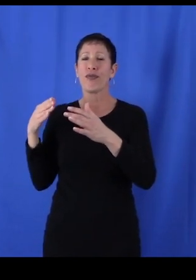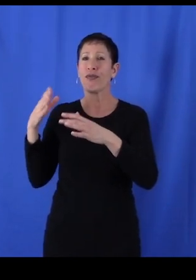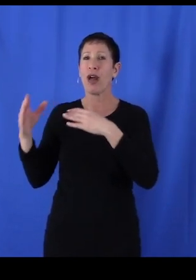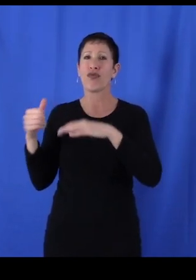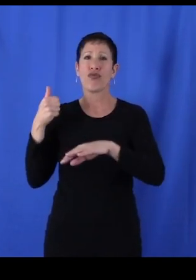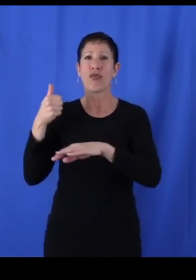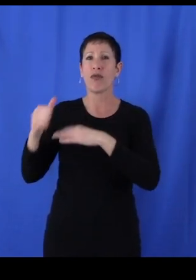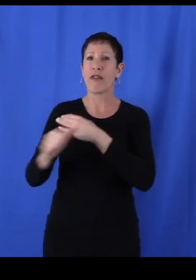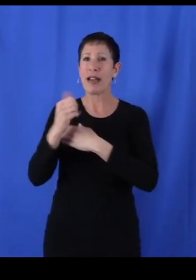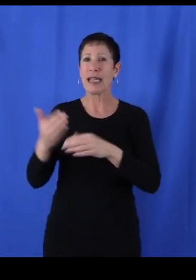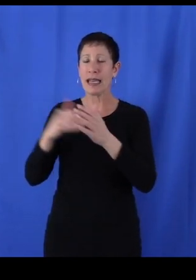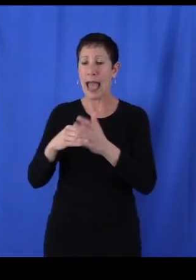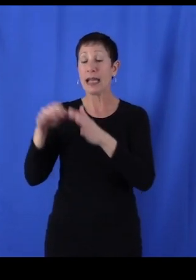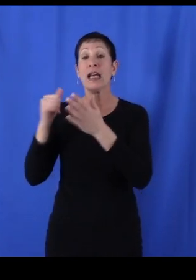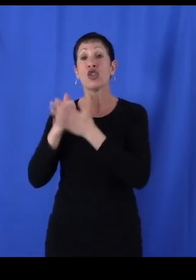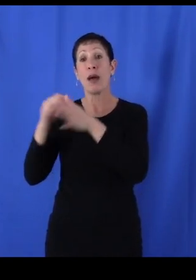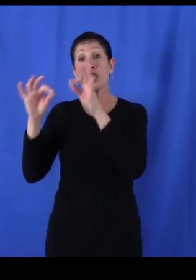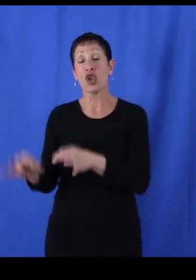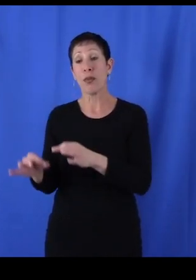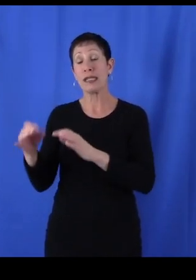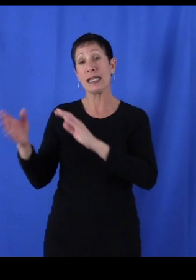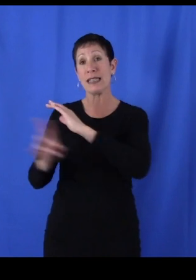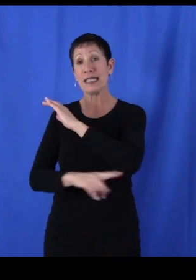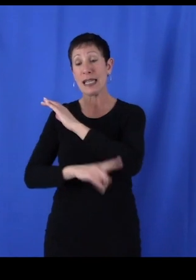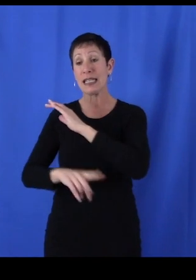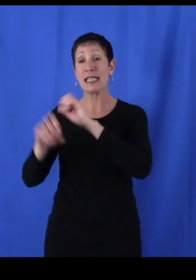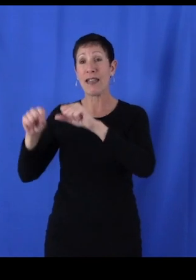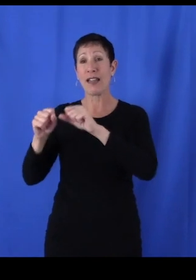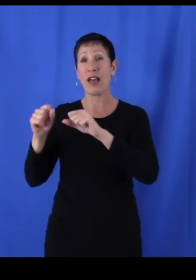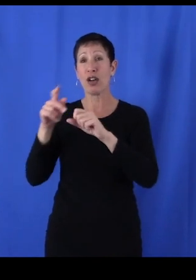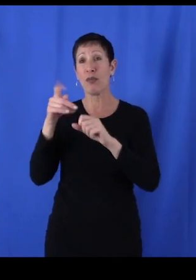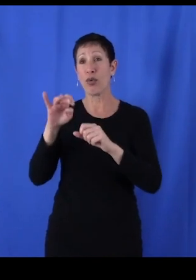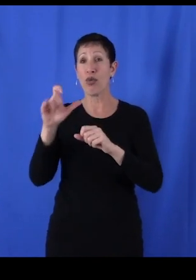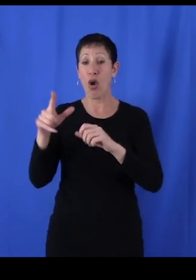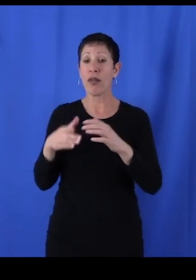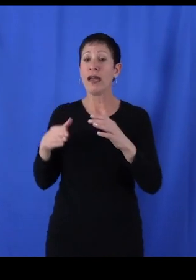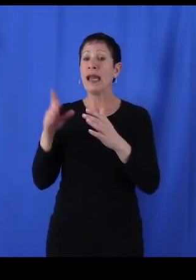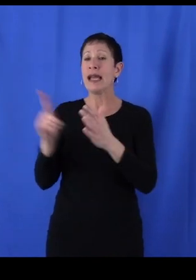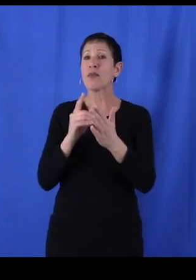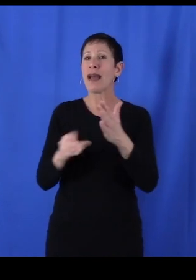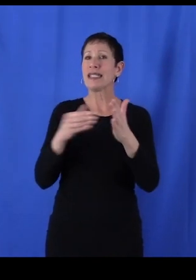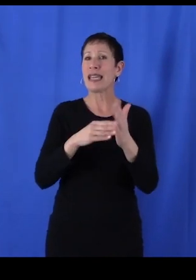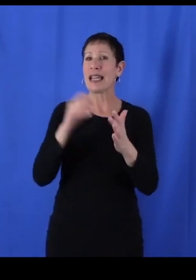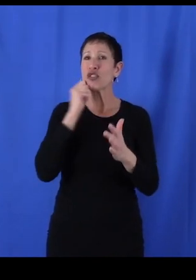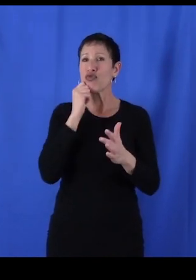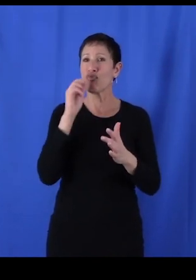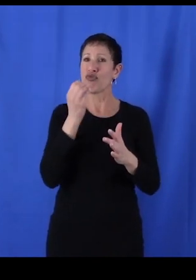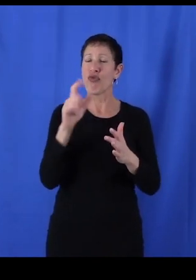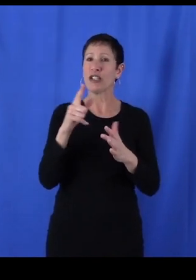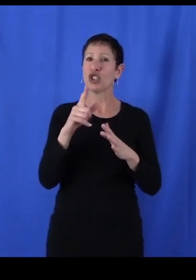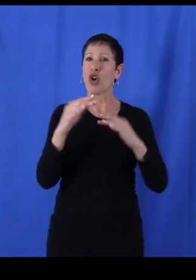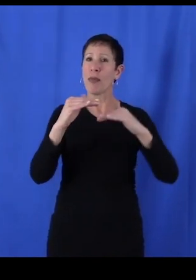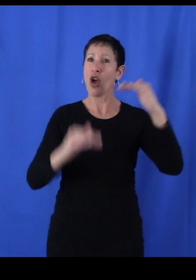likelihood of parole, is biased against racial minorities. So these programs, as Kathy O'Neill has so